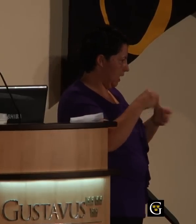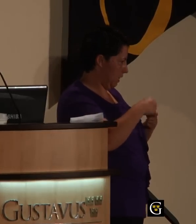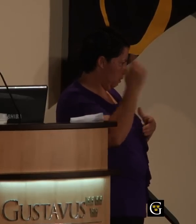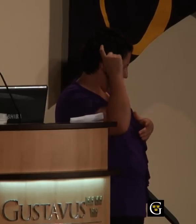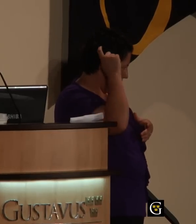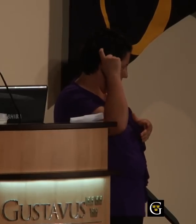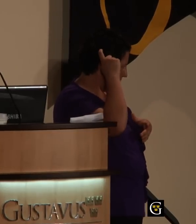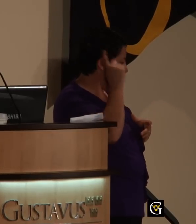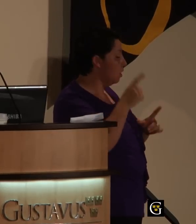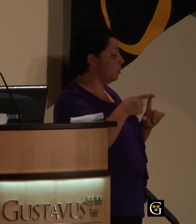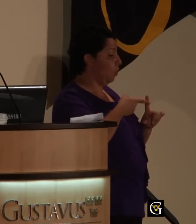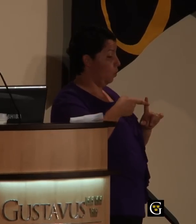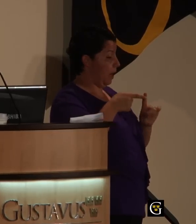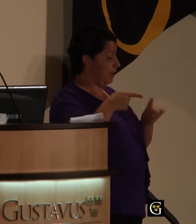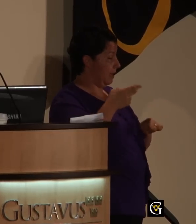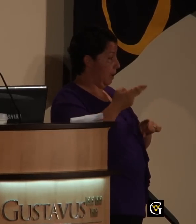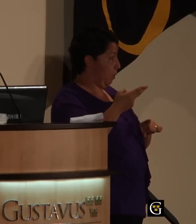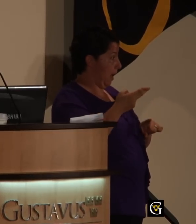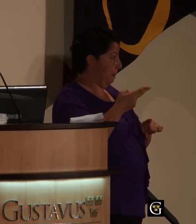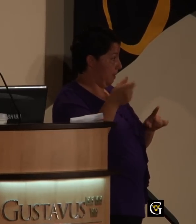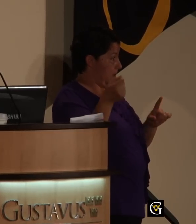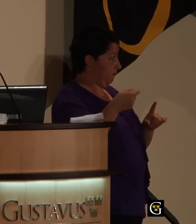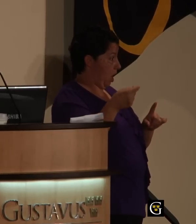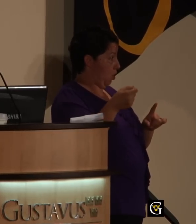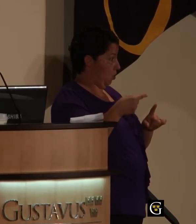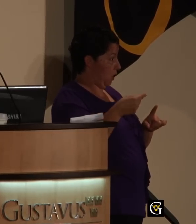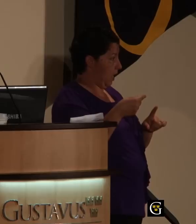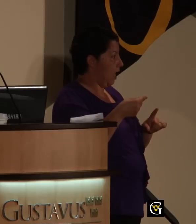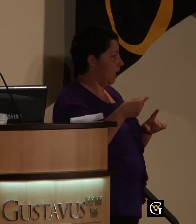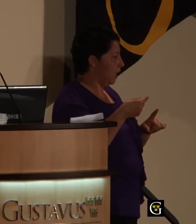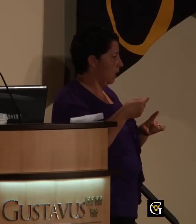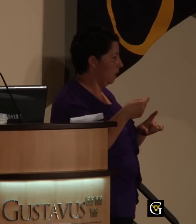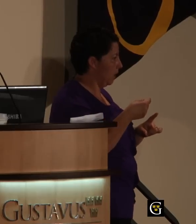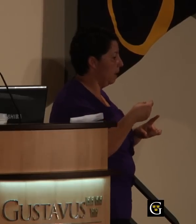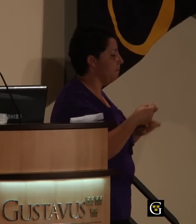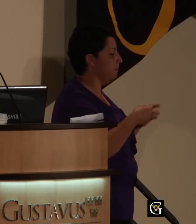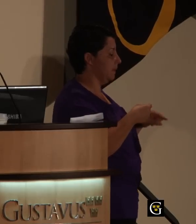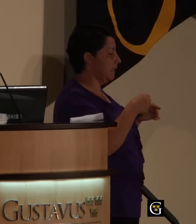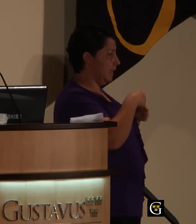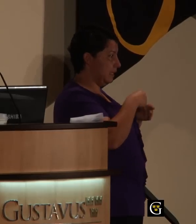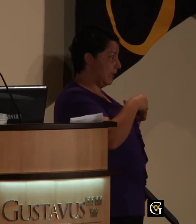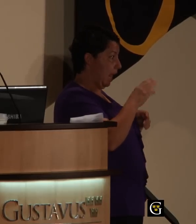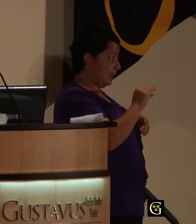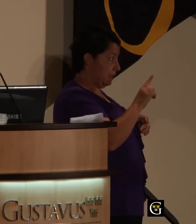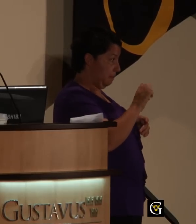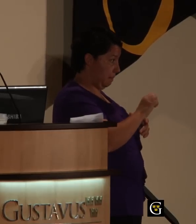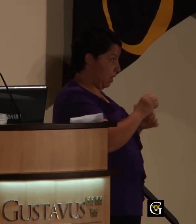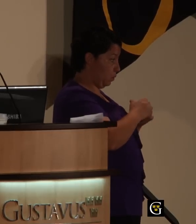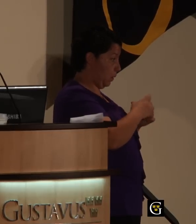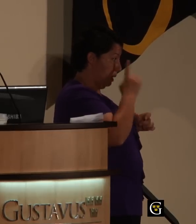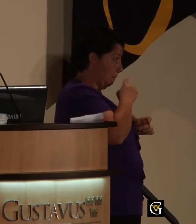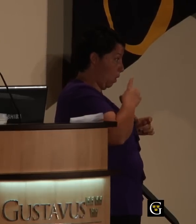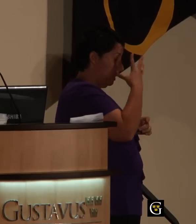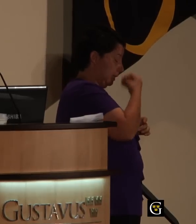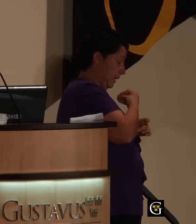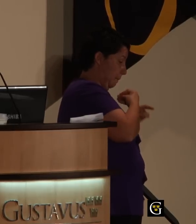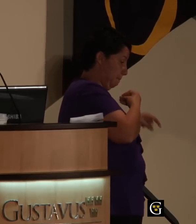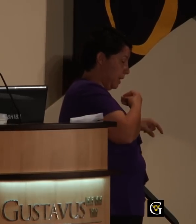hippocampal firing as it ran a maze. And then, when the mouse went to sleep, they found out that the